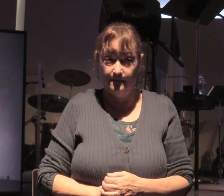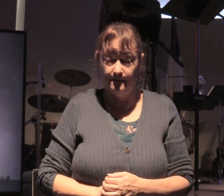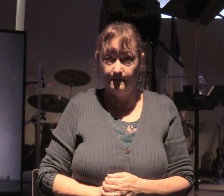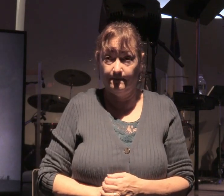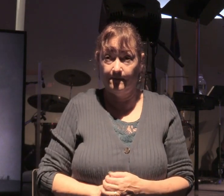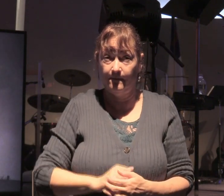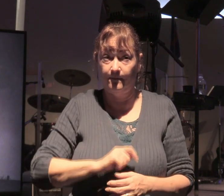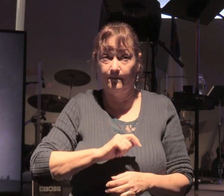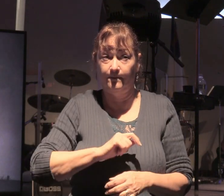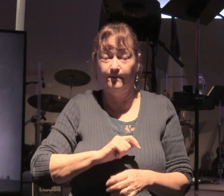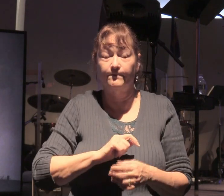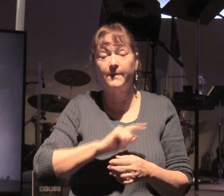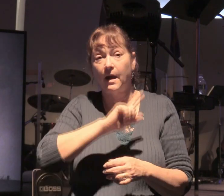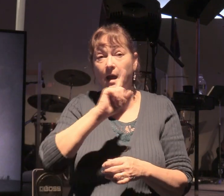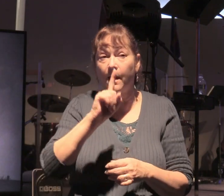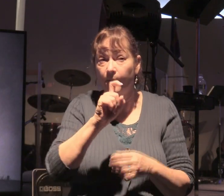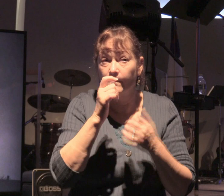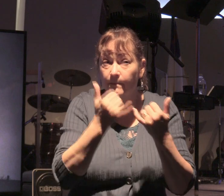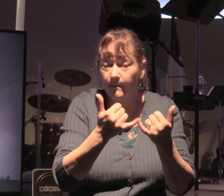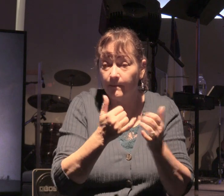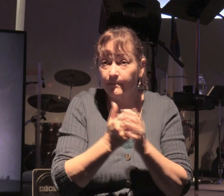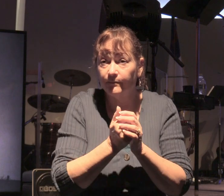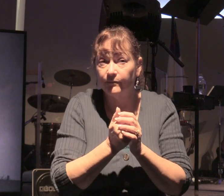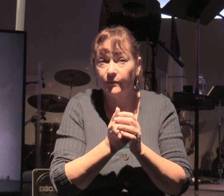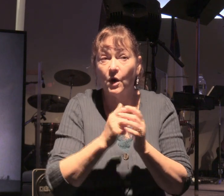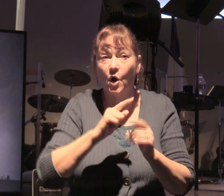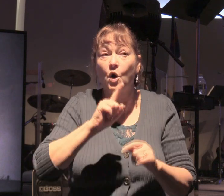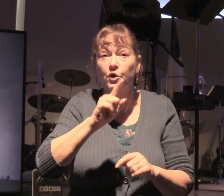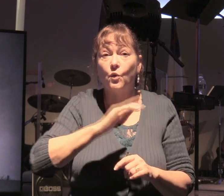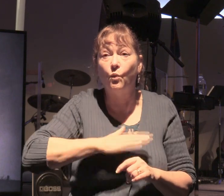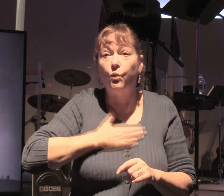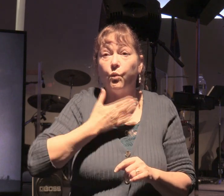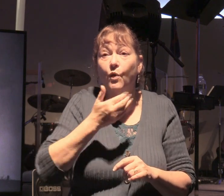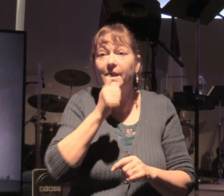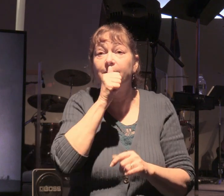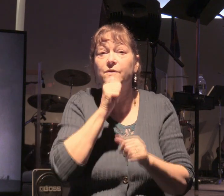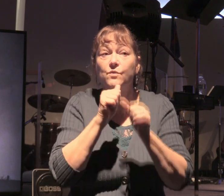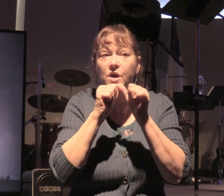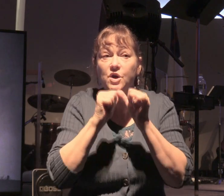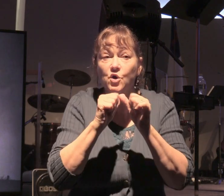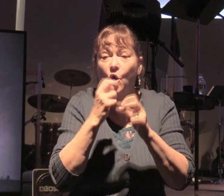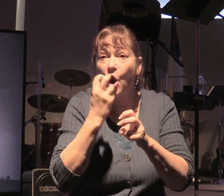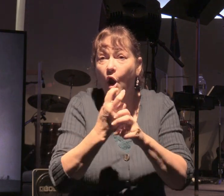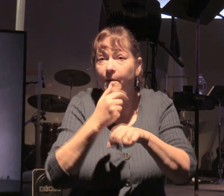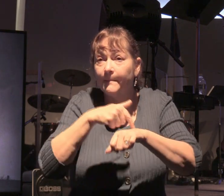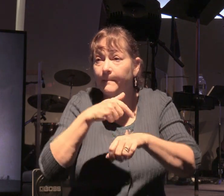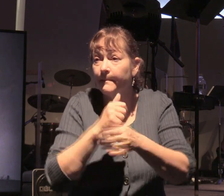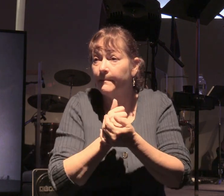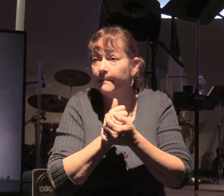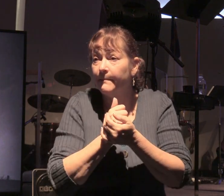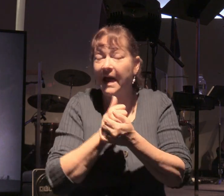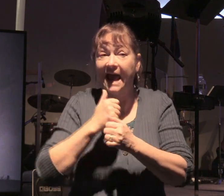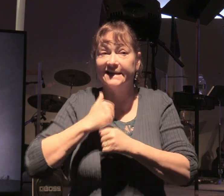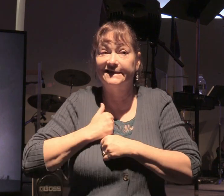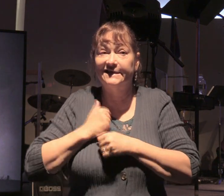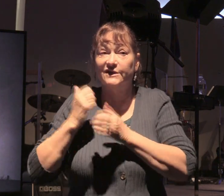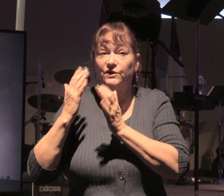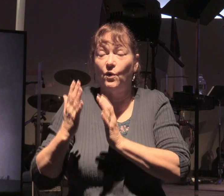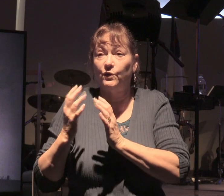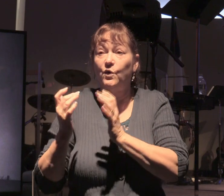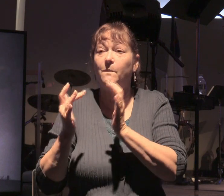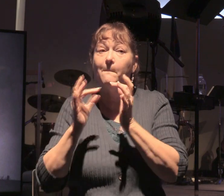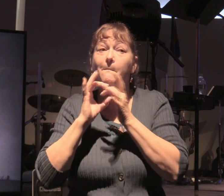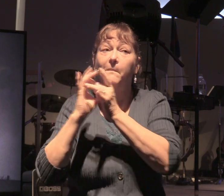Let me ask you right here and now, are you willing to endure hardship as a soldier of